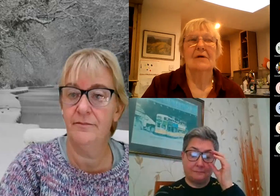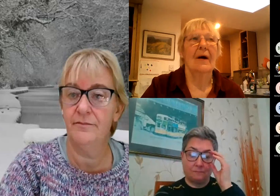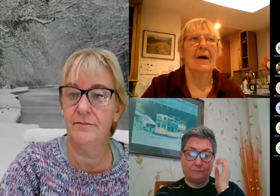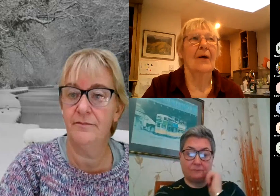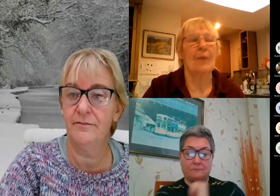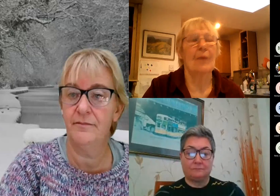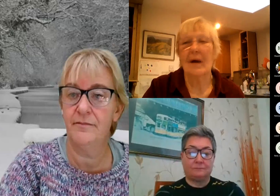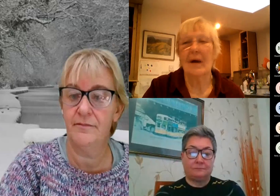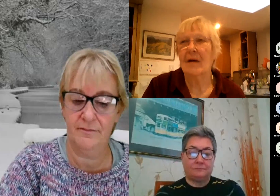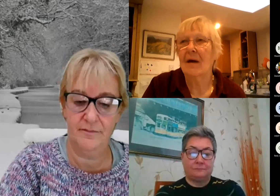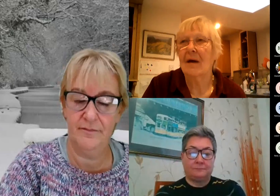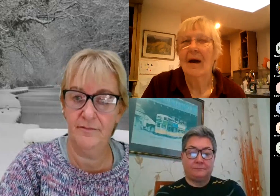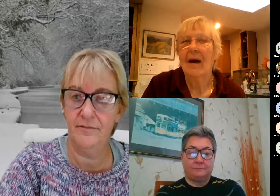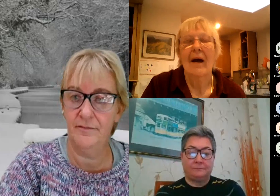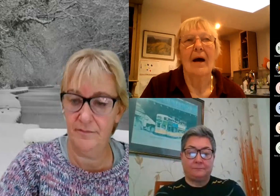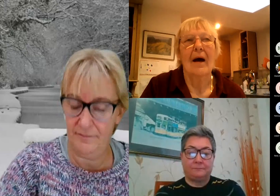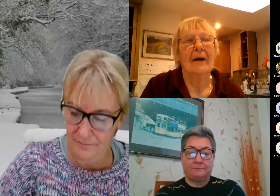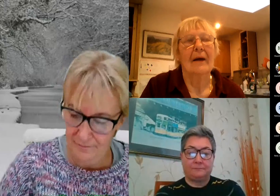So,